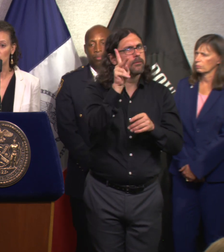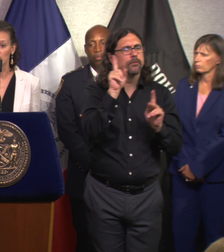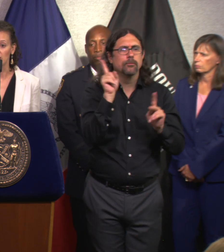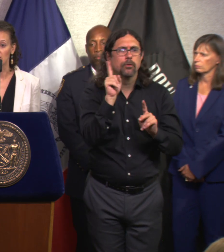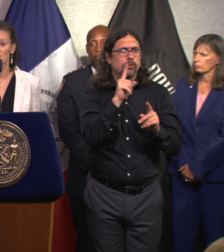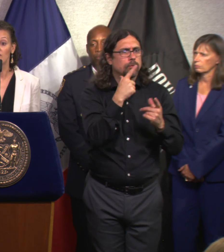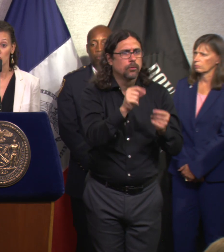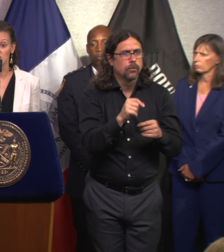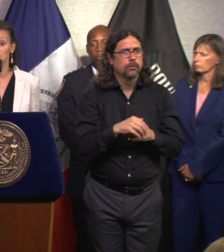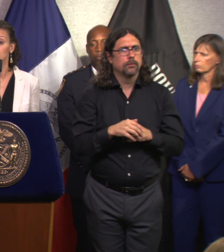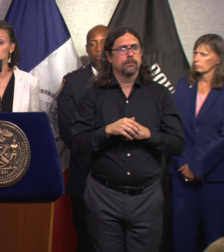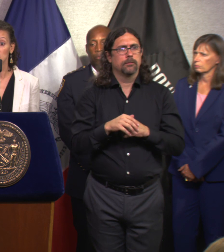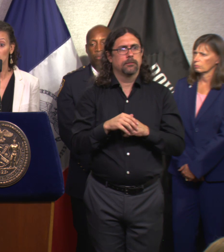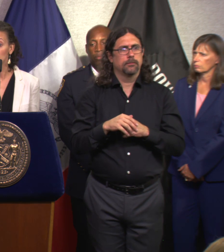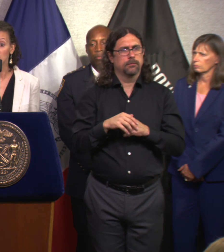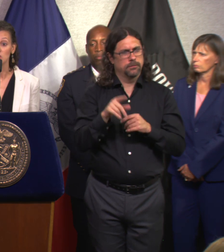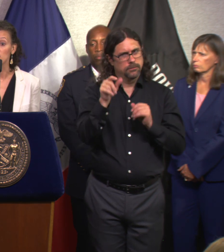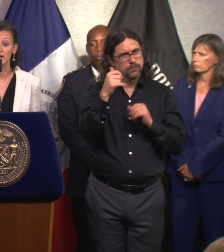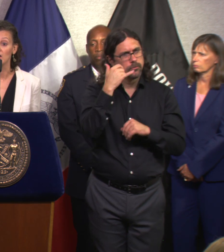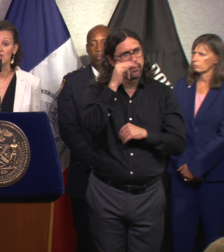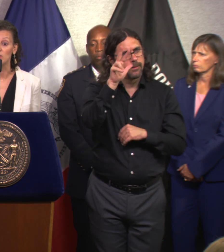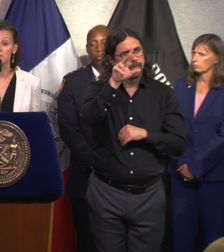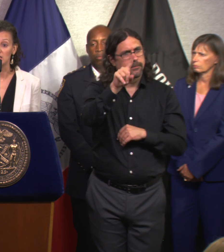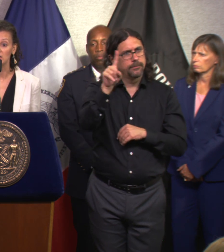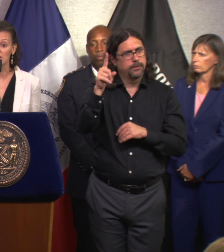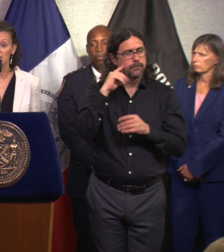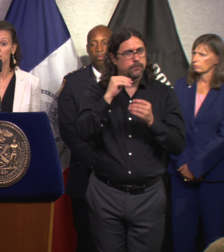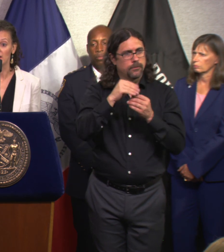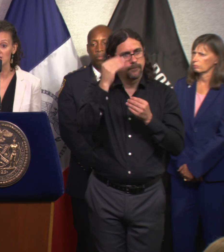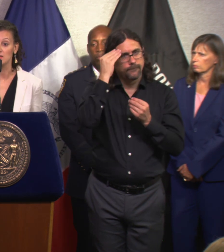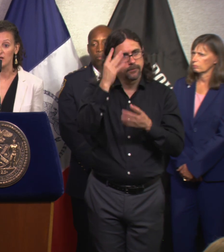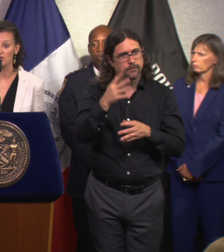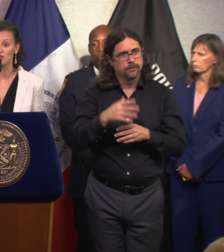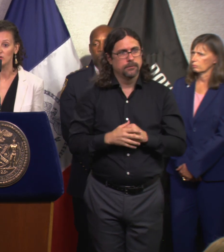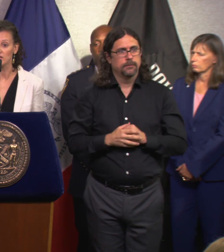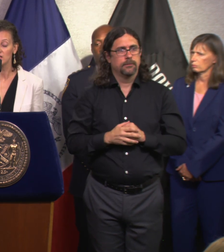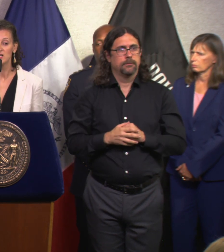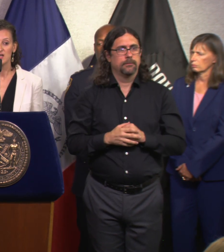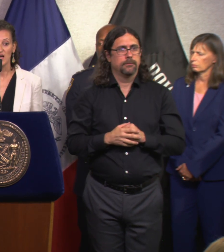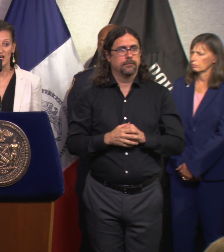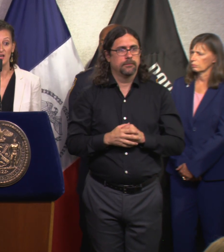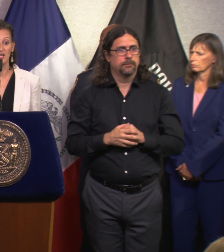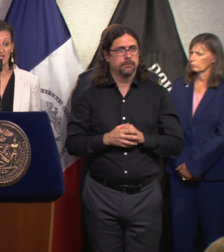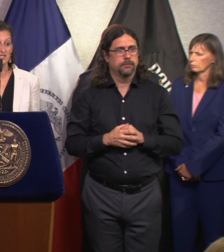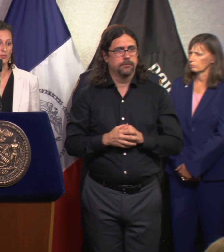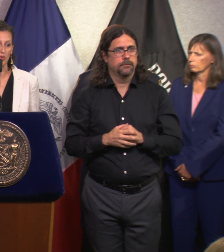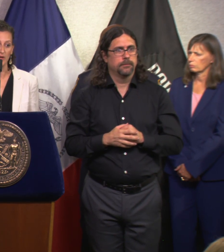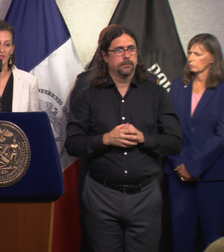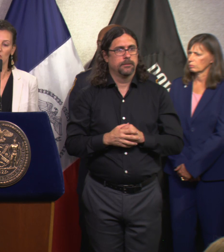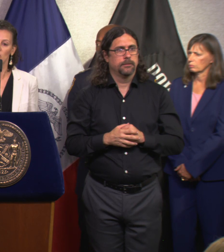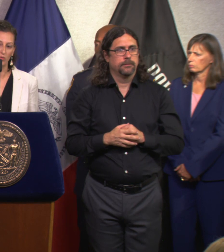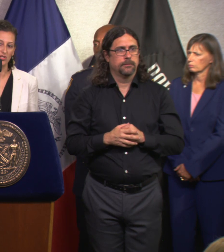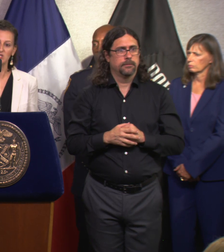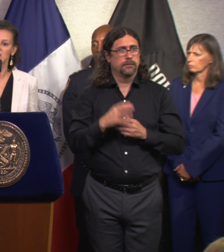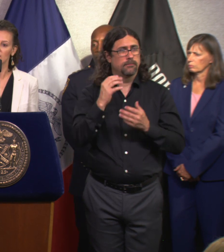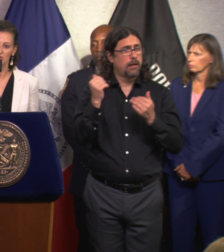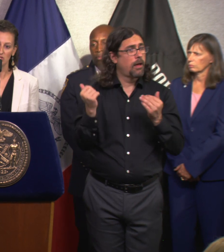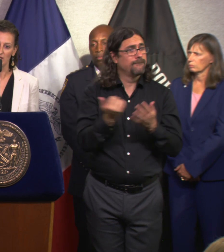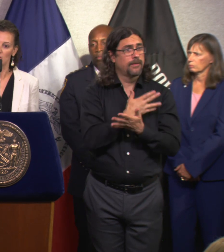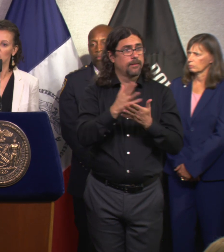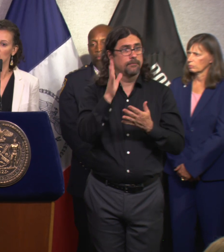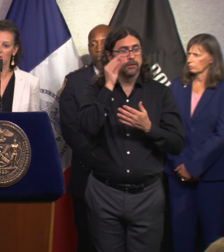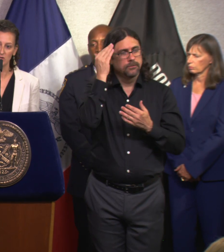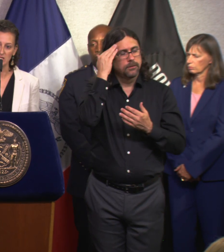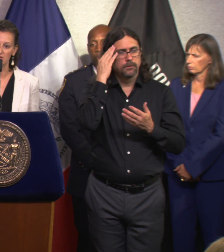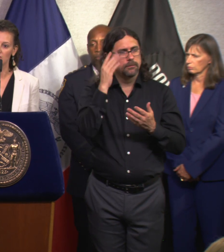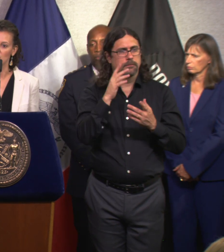really important. Of course, the full scope of this we might not know immediately, but as the mayor noted, it is important that we're just staying